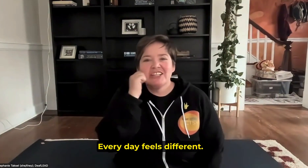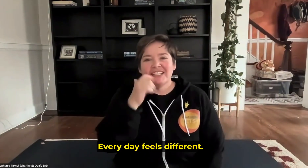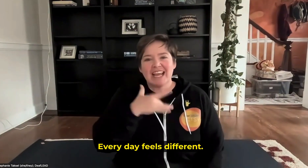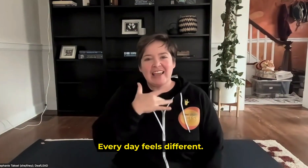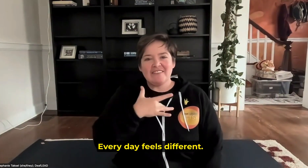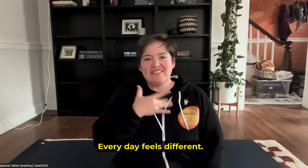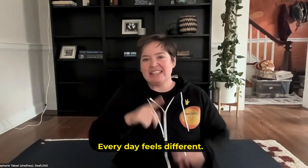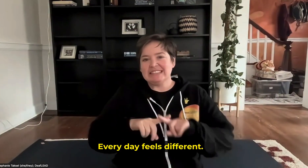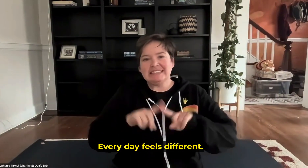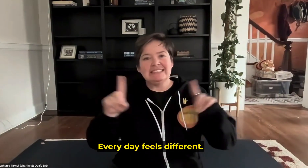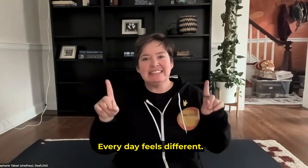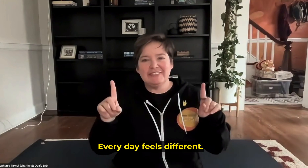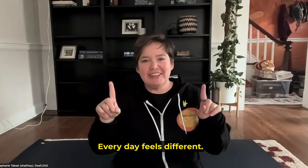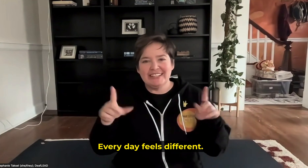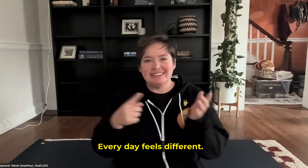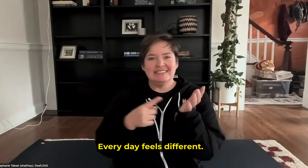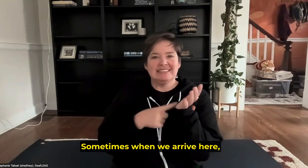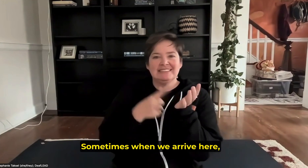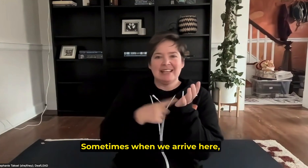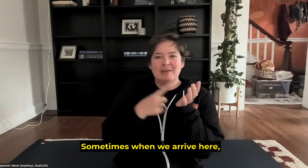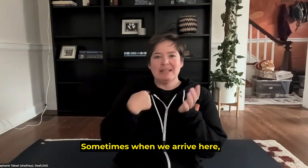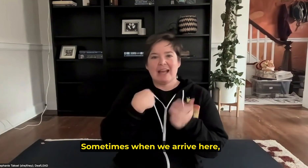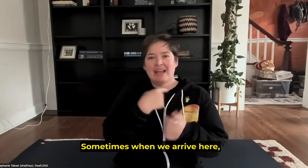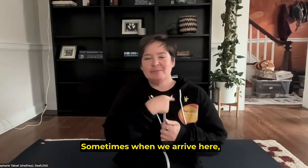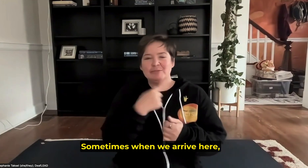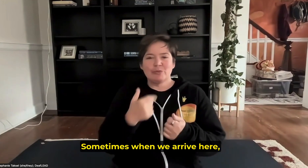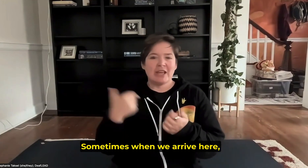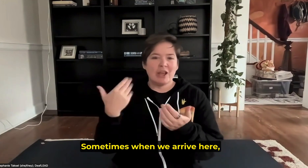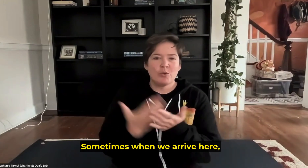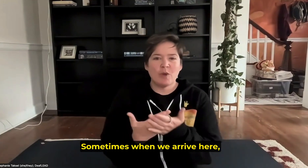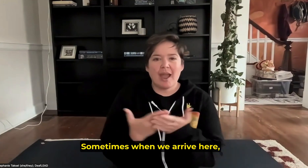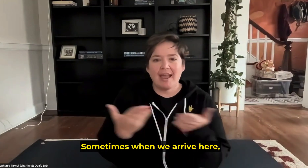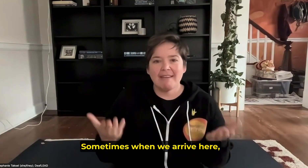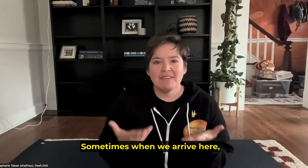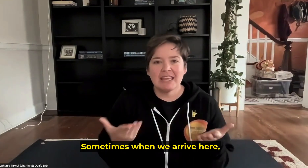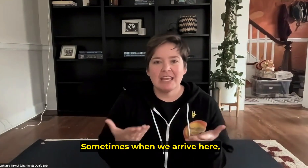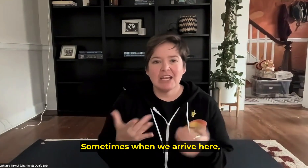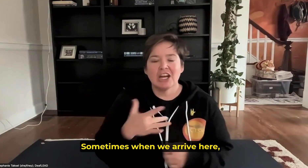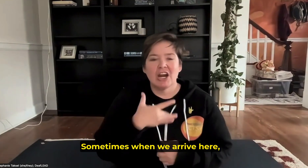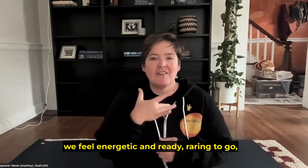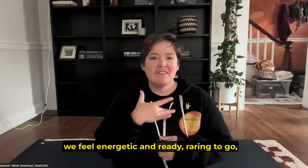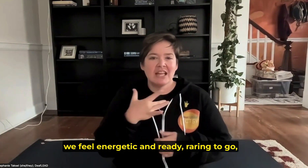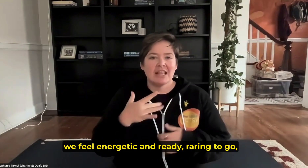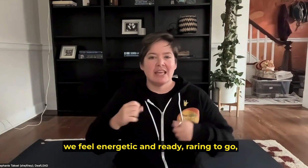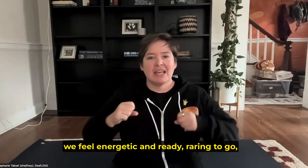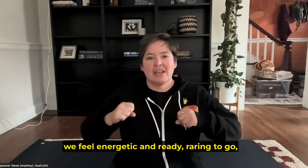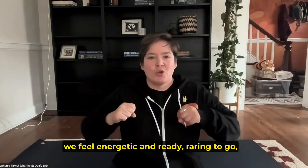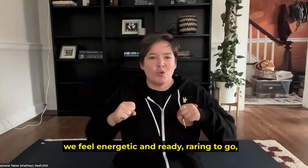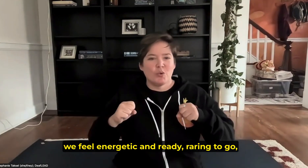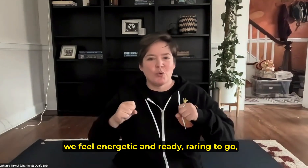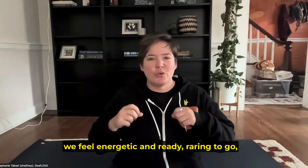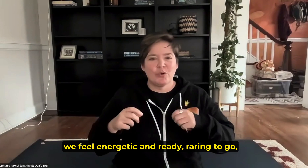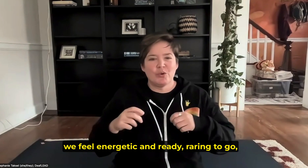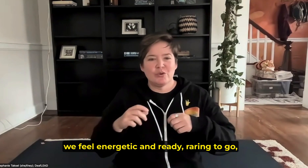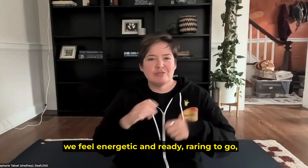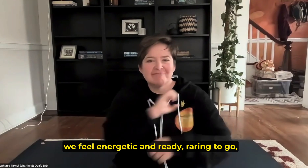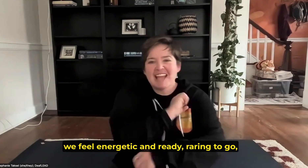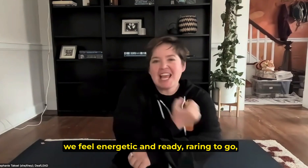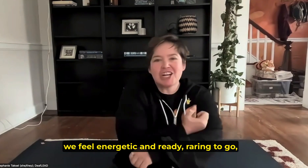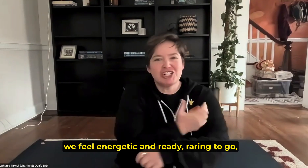Every day feels different. Sometimes when we arrive here, we feel energetic